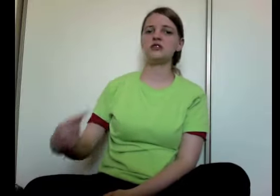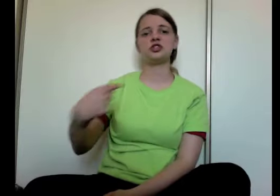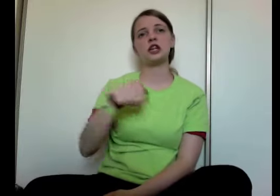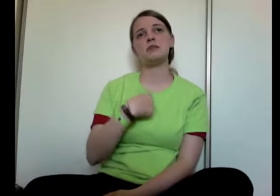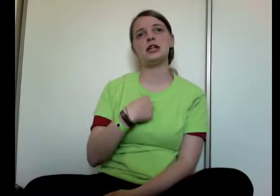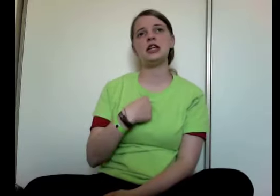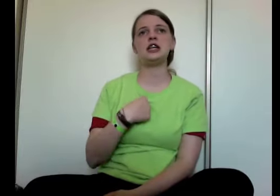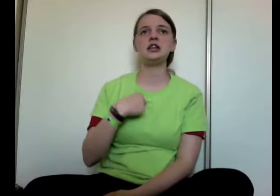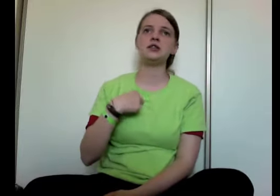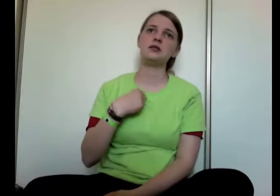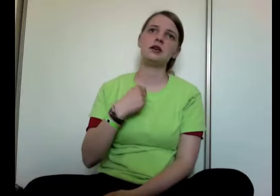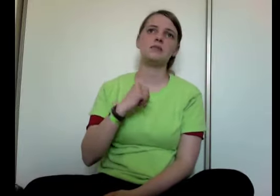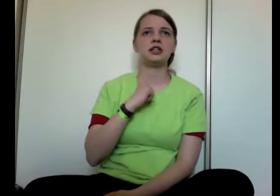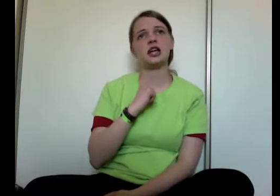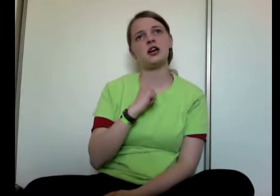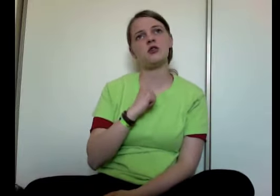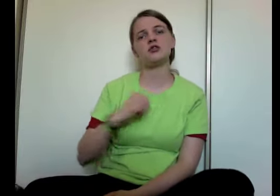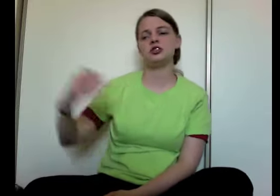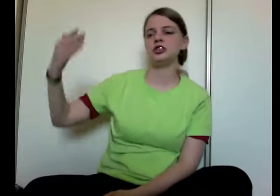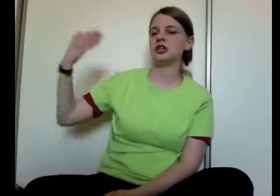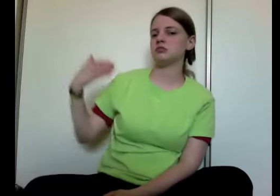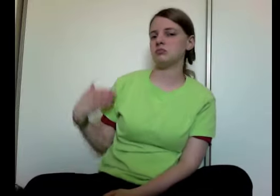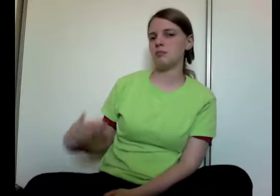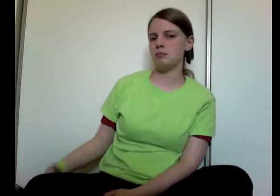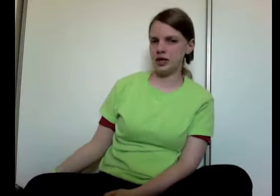saying me, myself, you just say me.